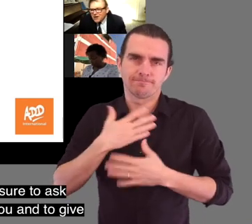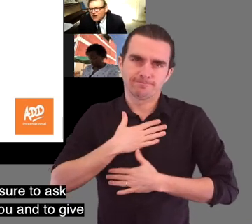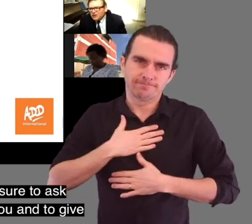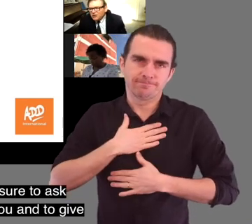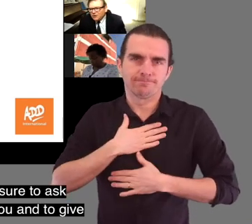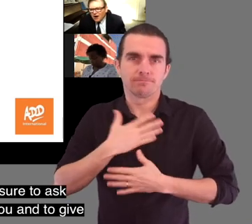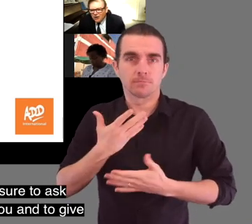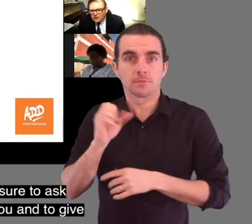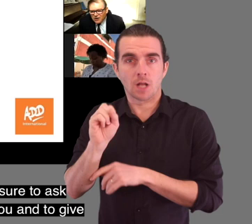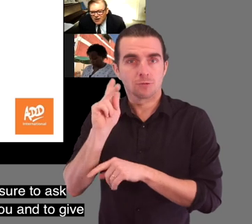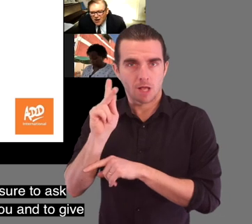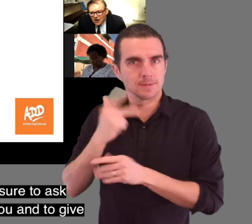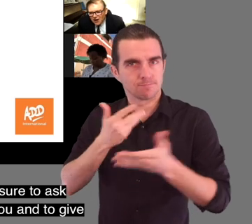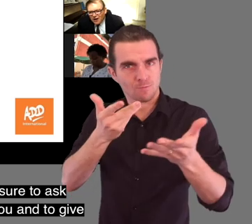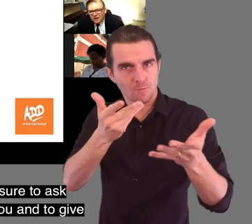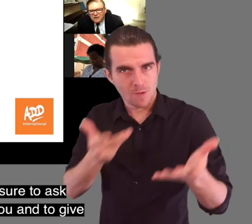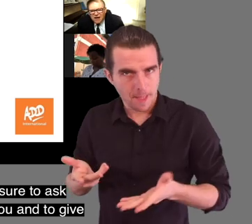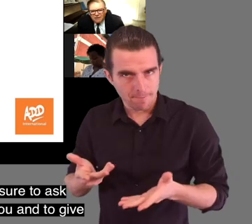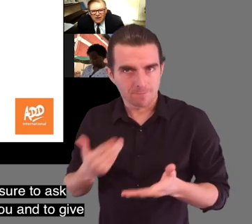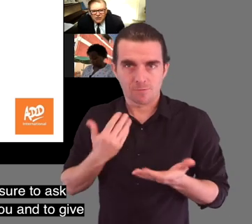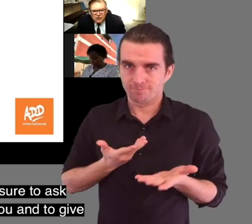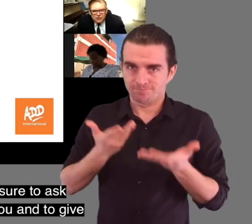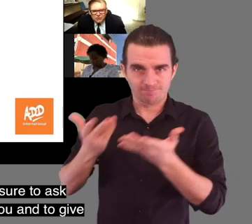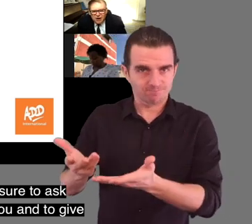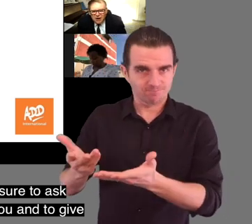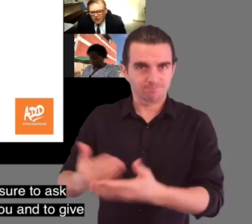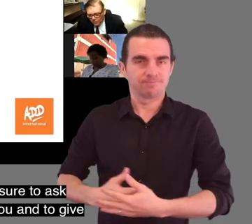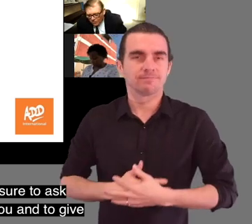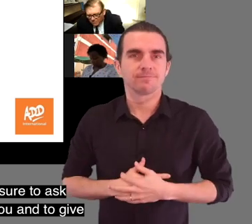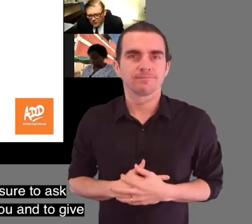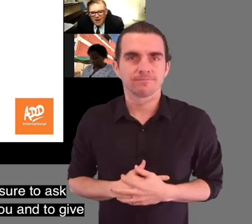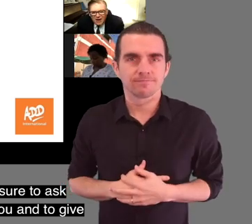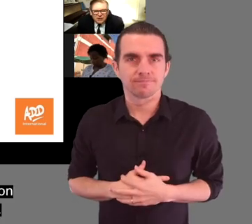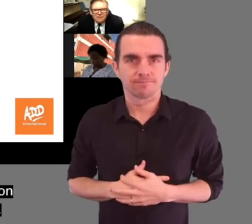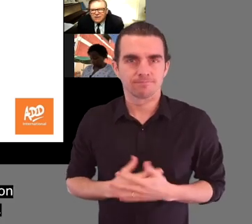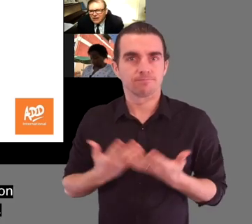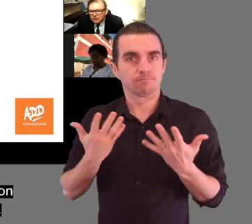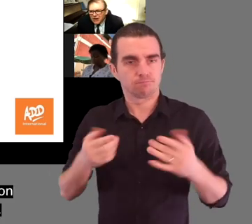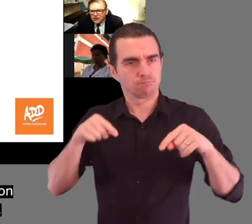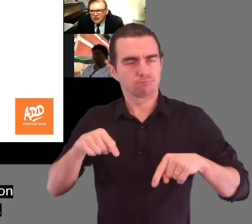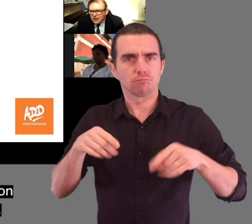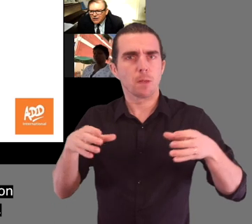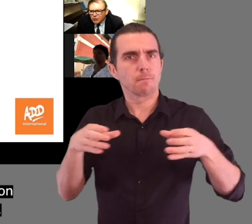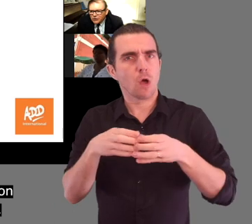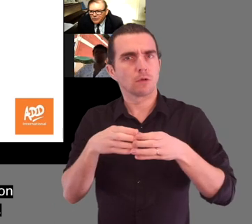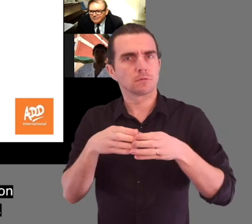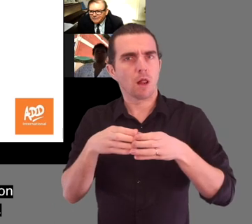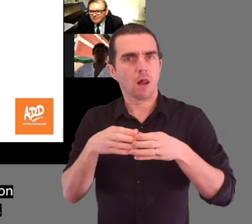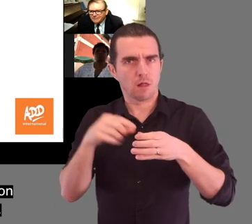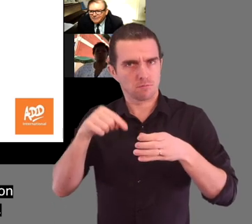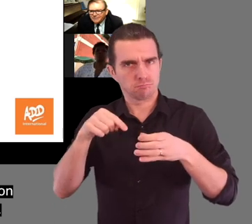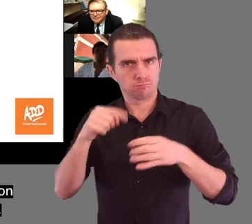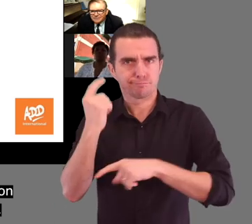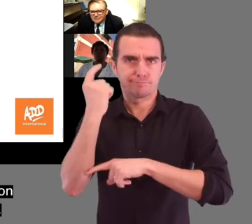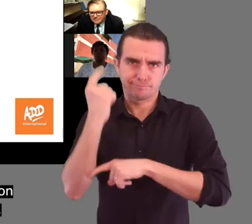pleasure to ask Sarah to welcome you and to give us the introduction to this module.